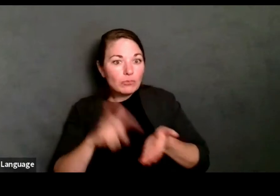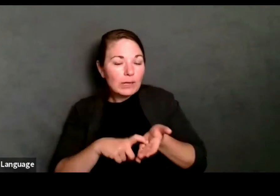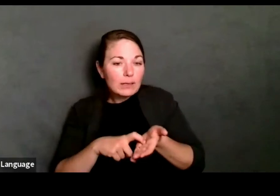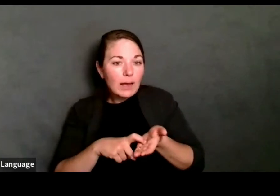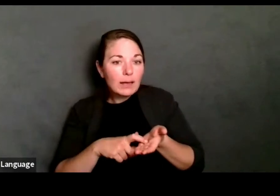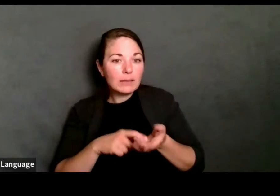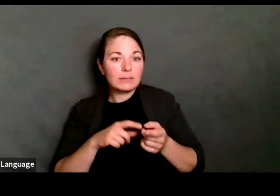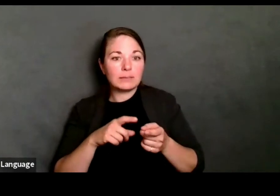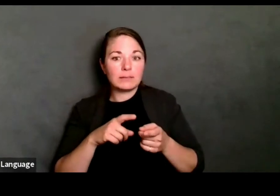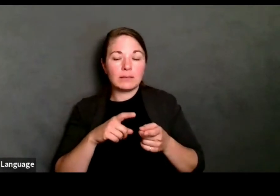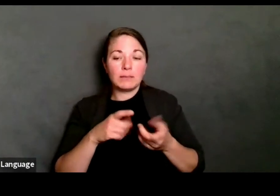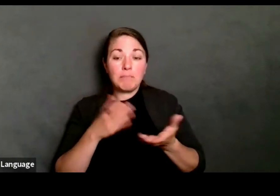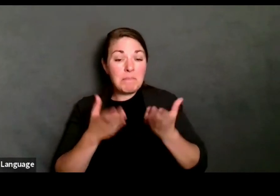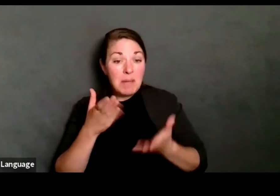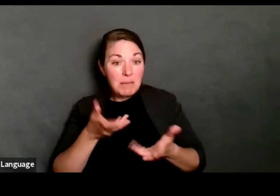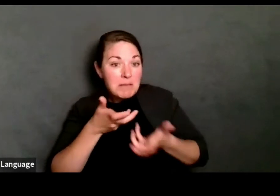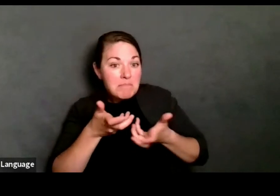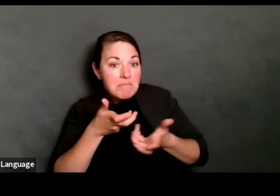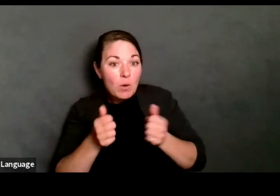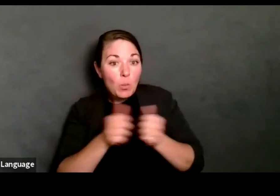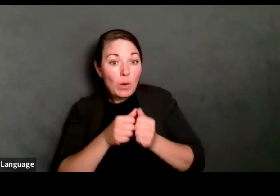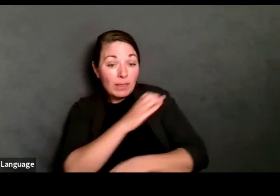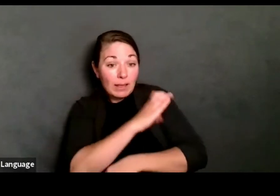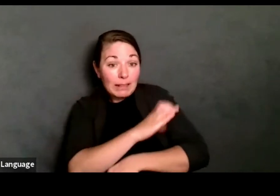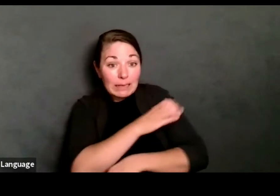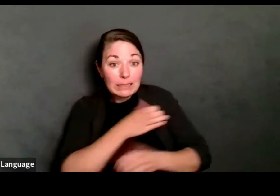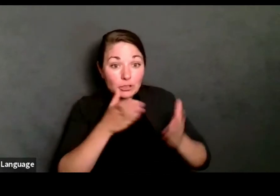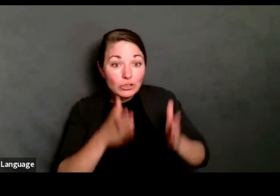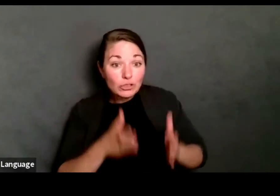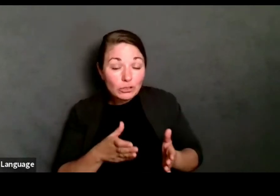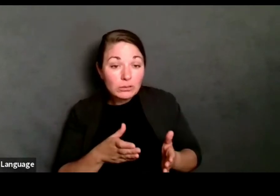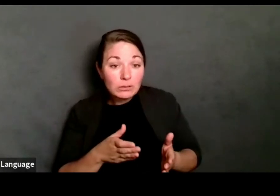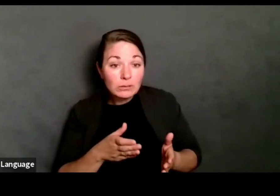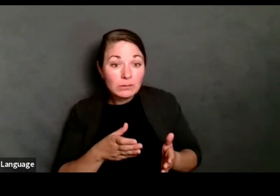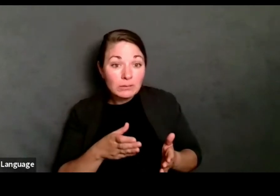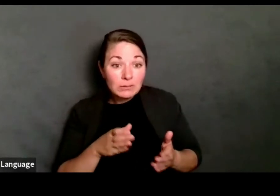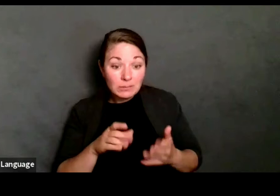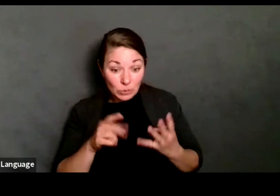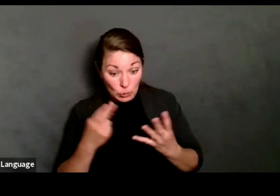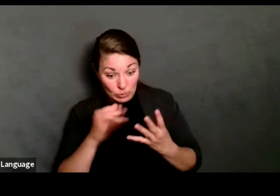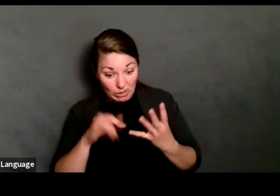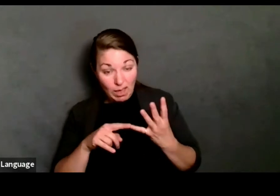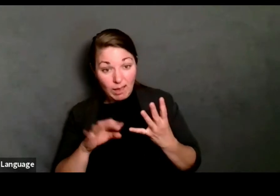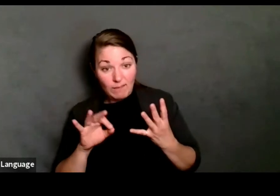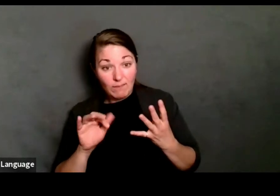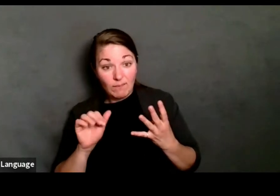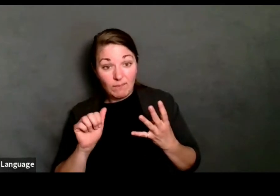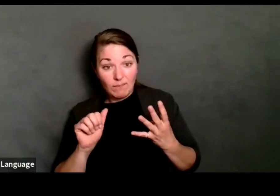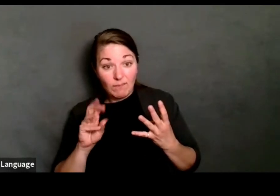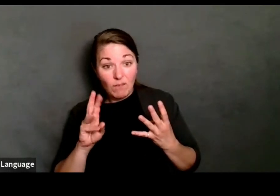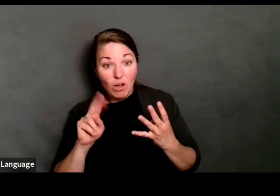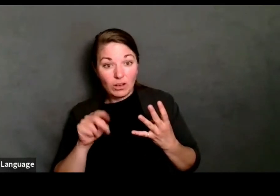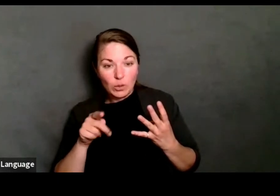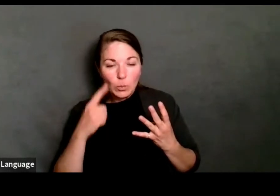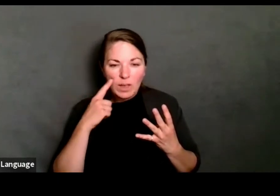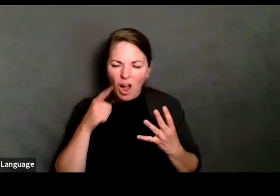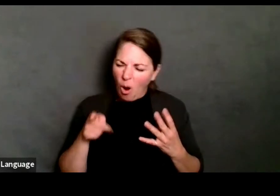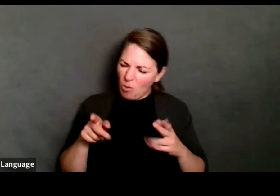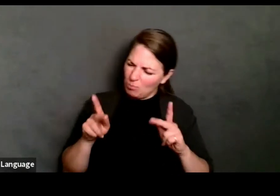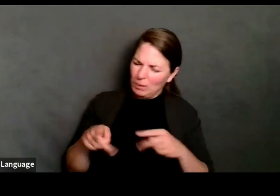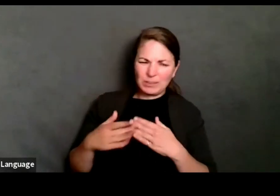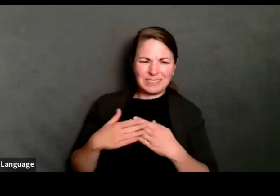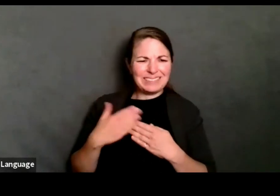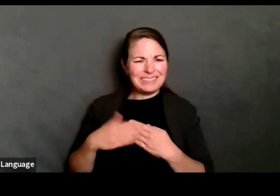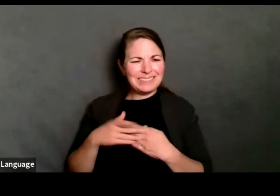you, even for me. You may think that they're just a really easy patient when they're actually in their trauma